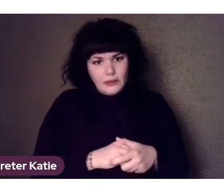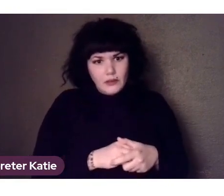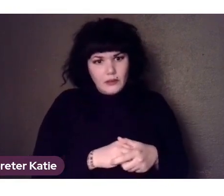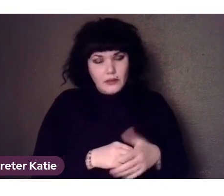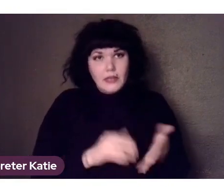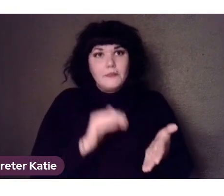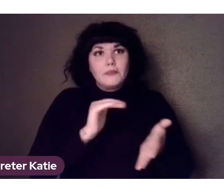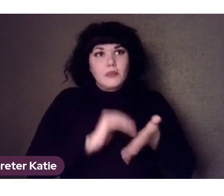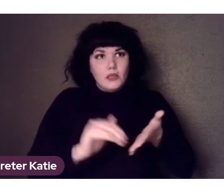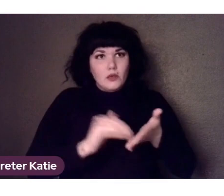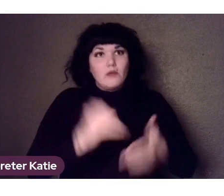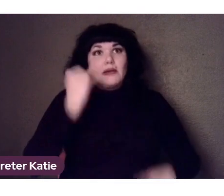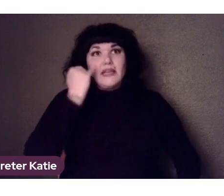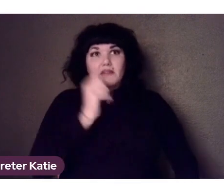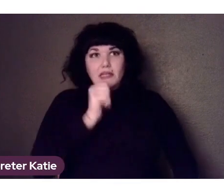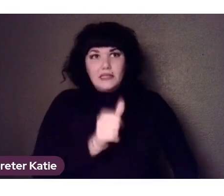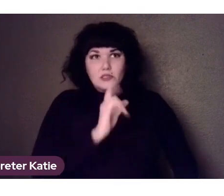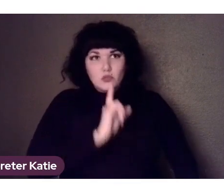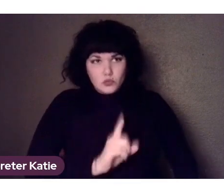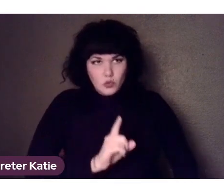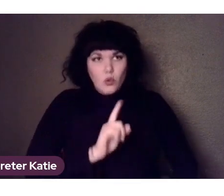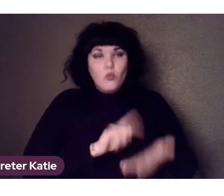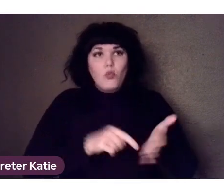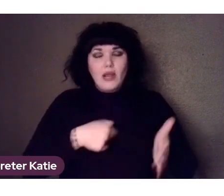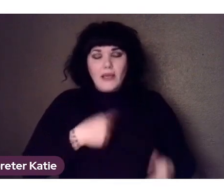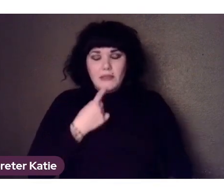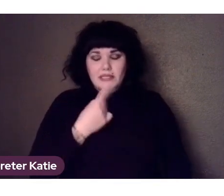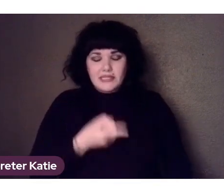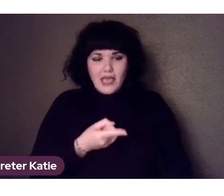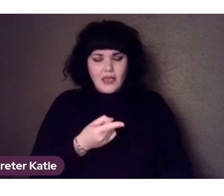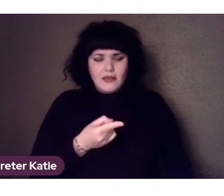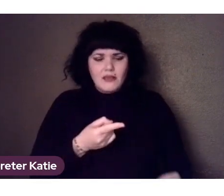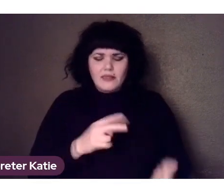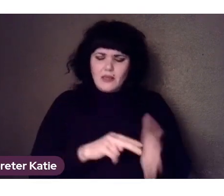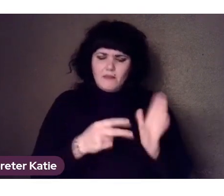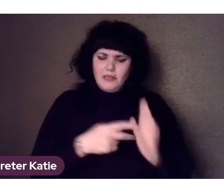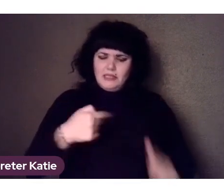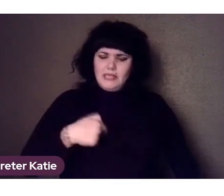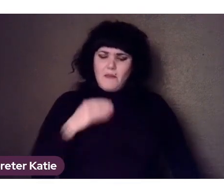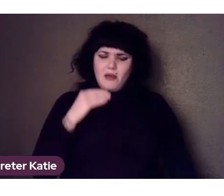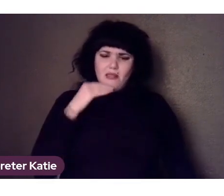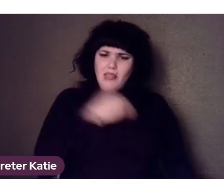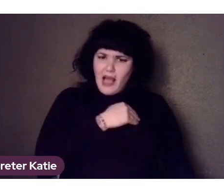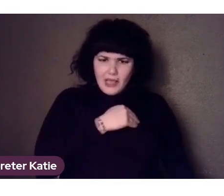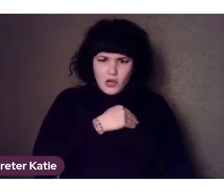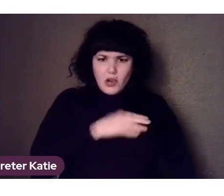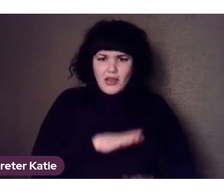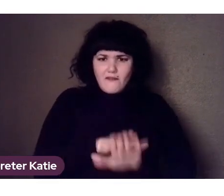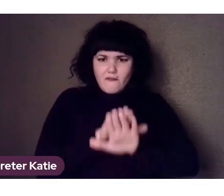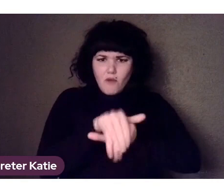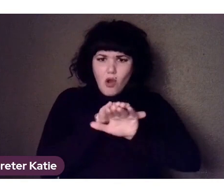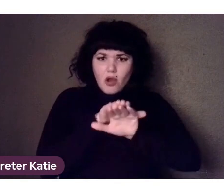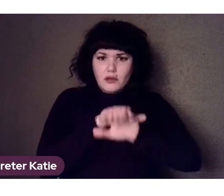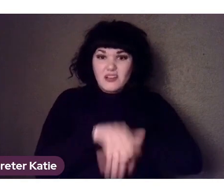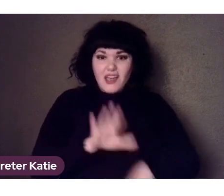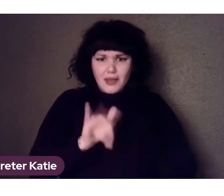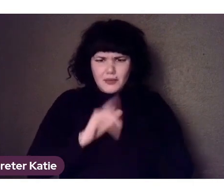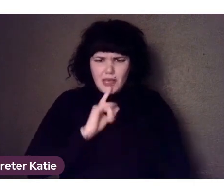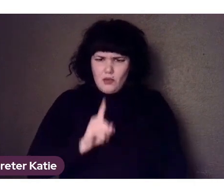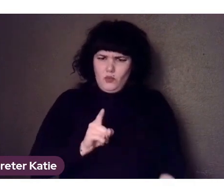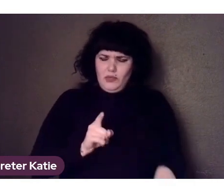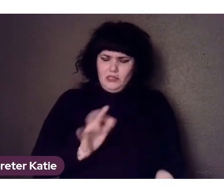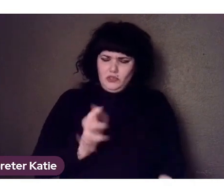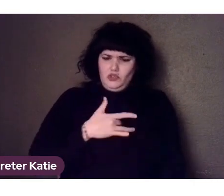if it isn't true, what I've been saying, then that makes me a liar and a fraud. And that shook me. It